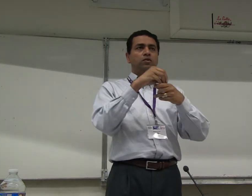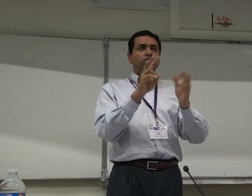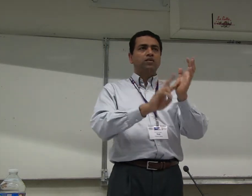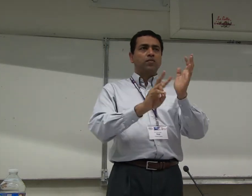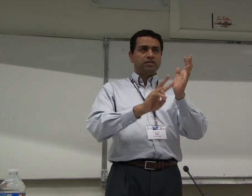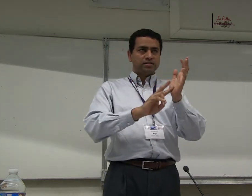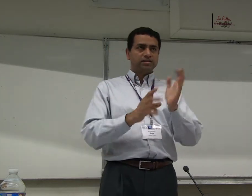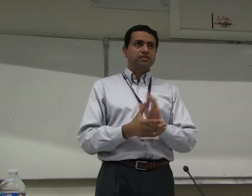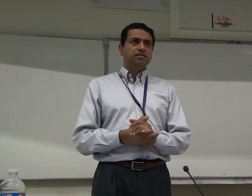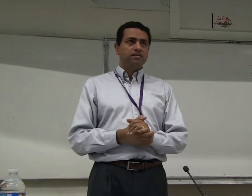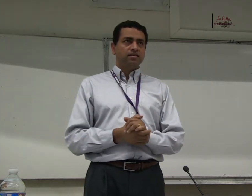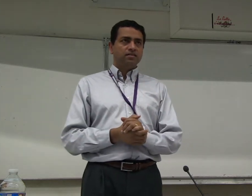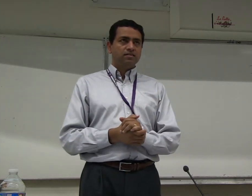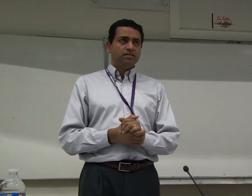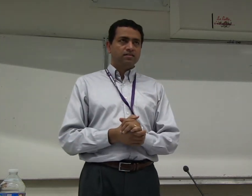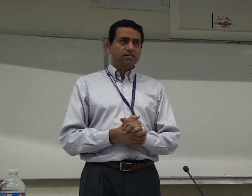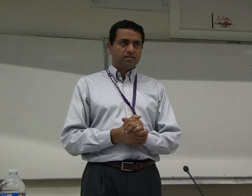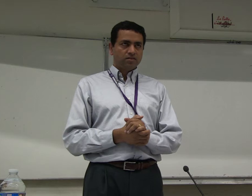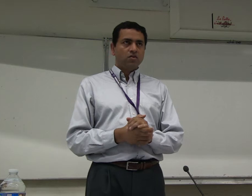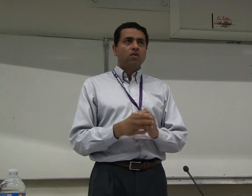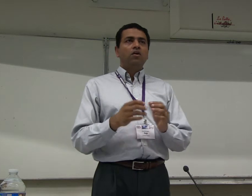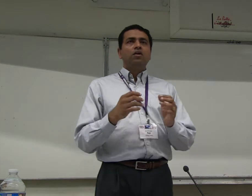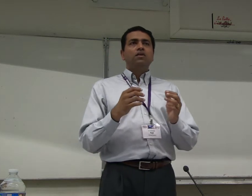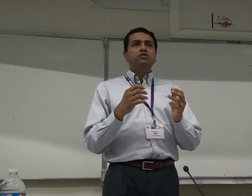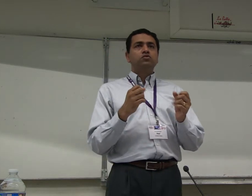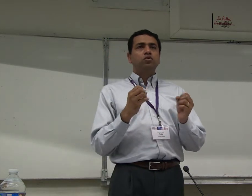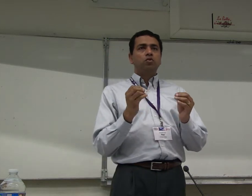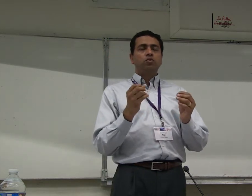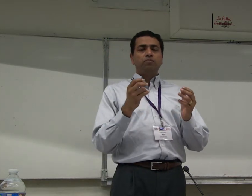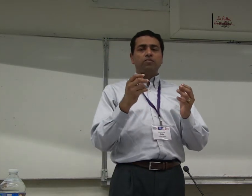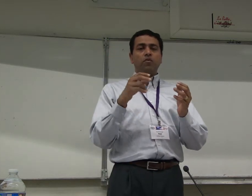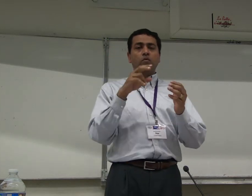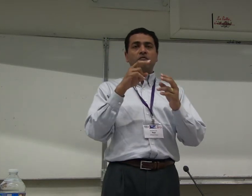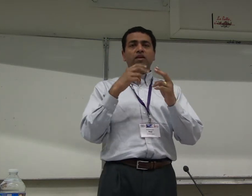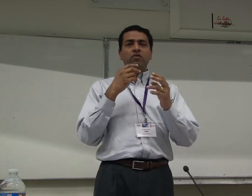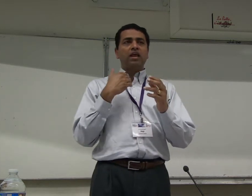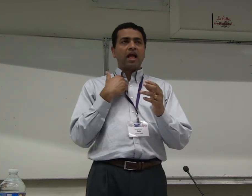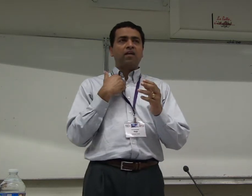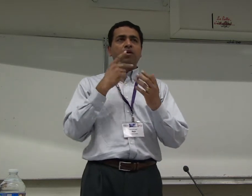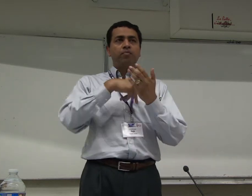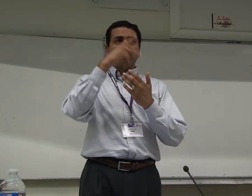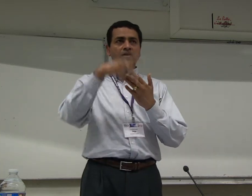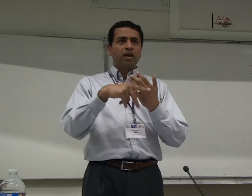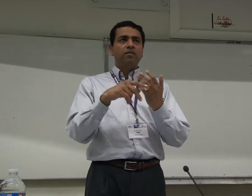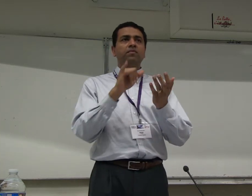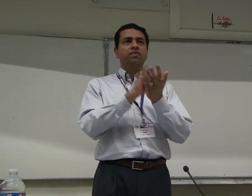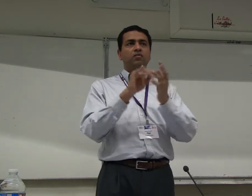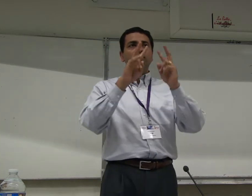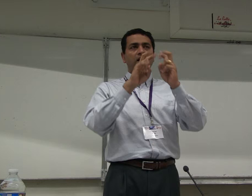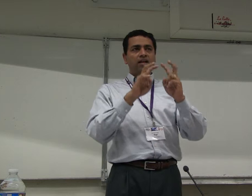system involving a vibrating watch. you have a program So